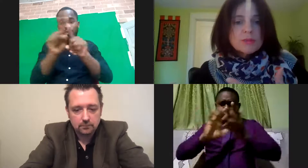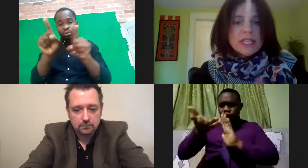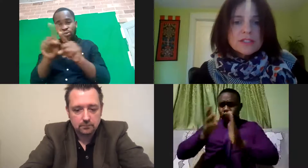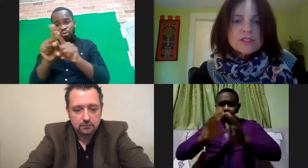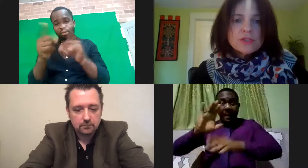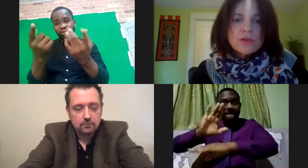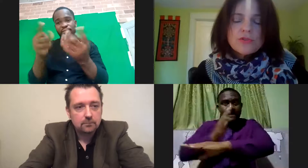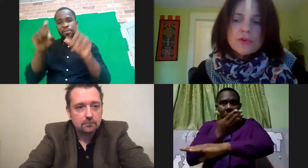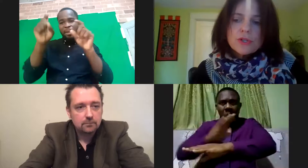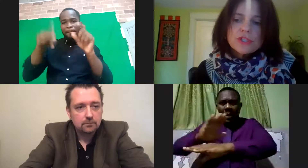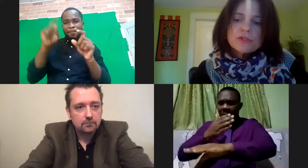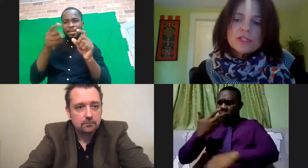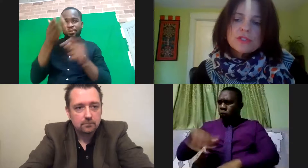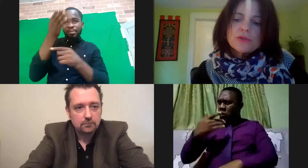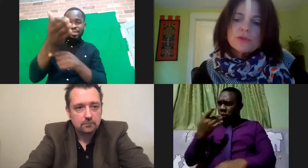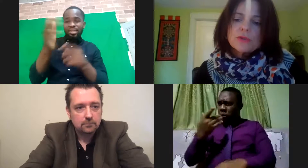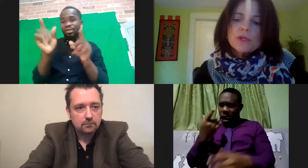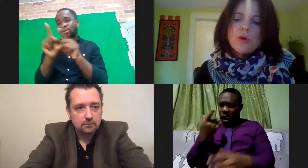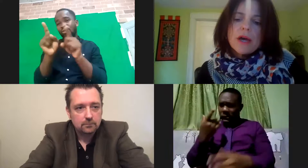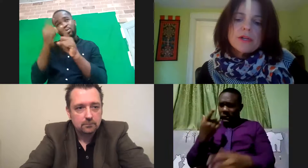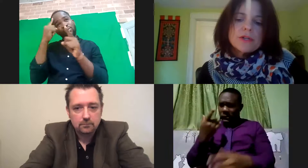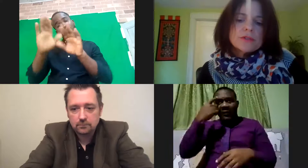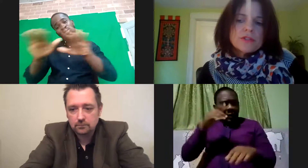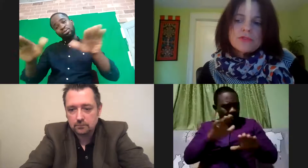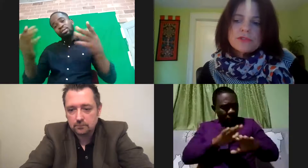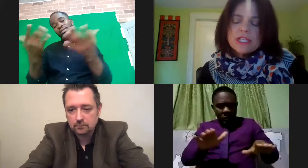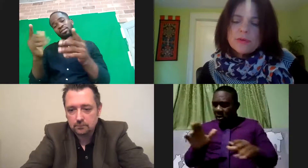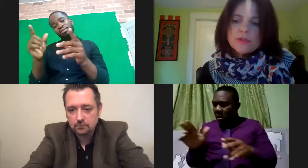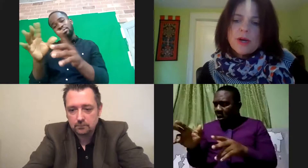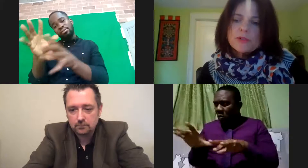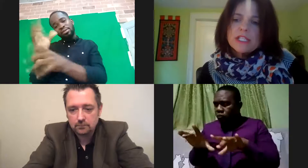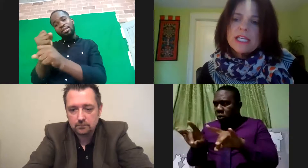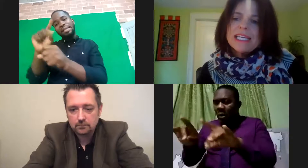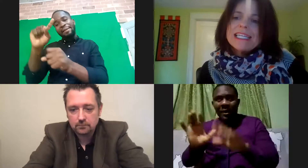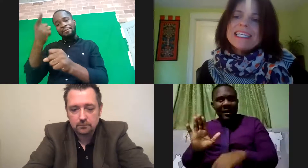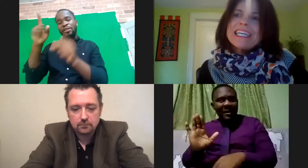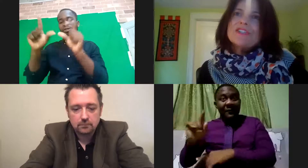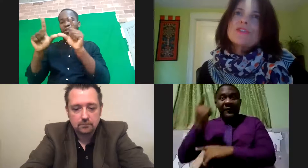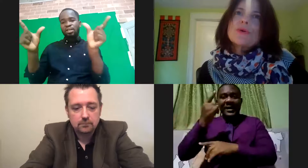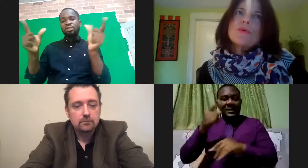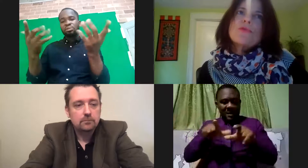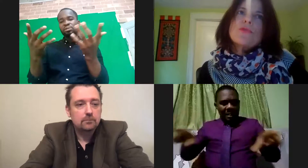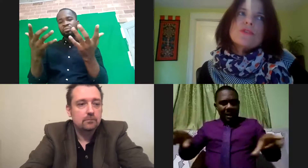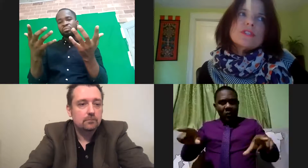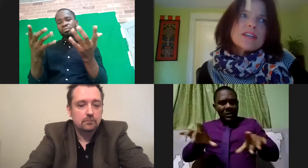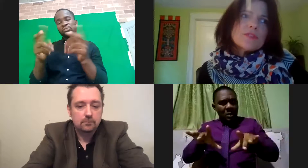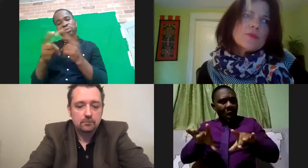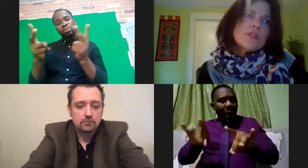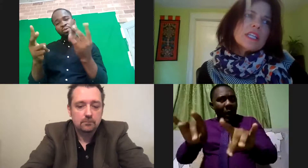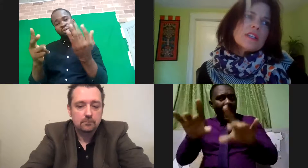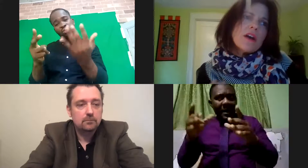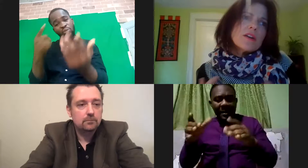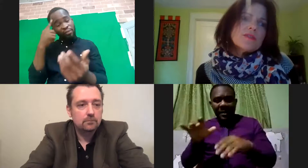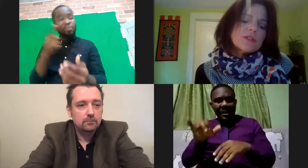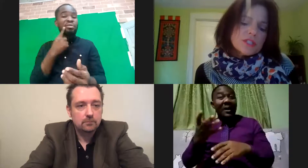to be in place, you know, for children to acquire their first language properly. And so for the deaf